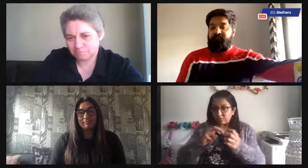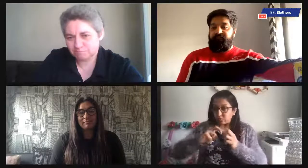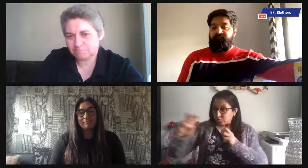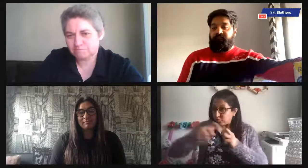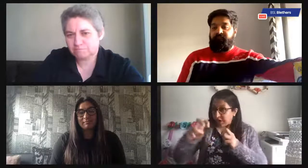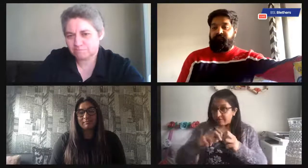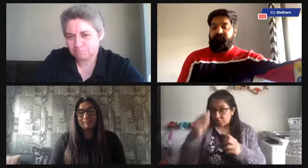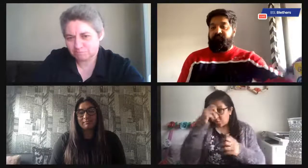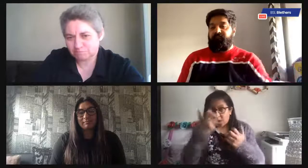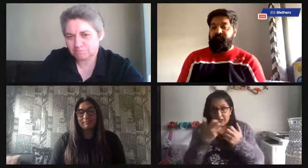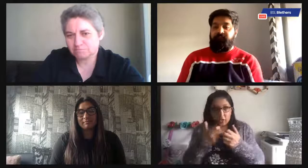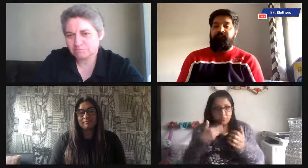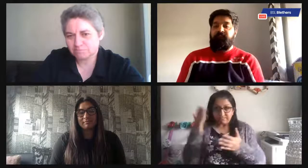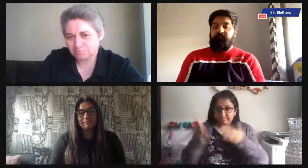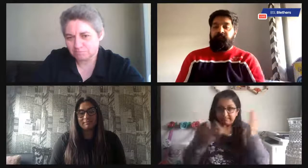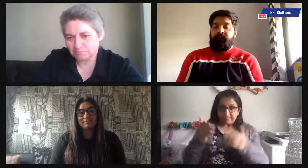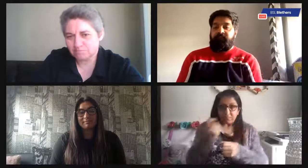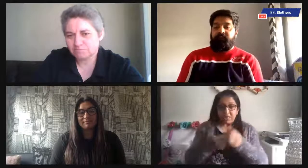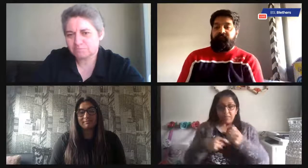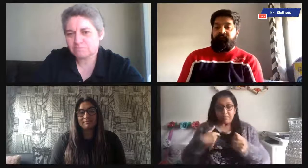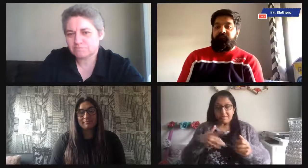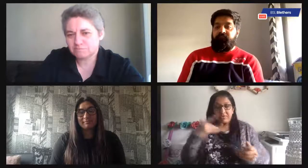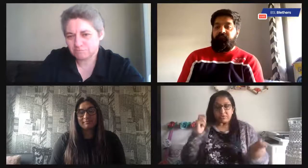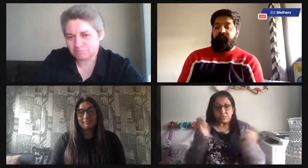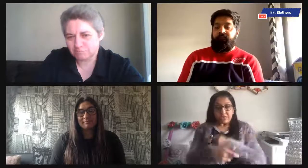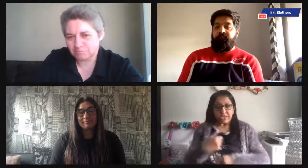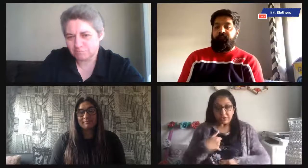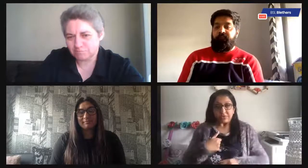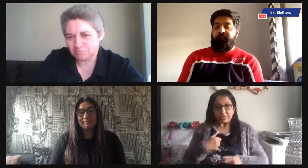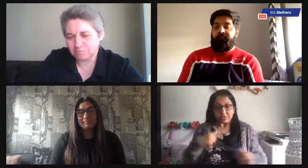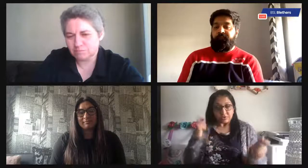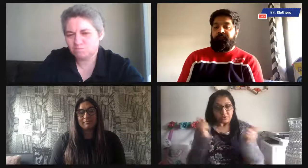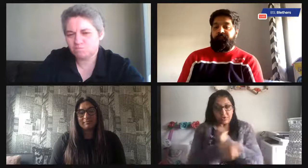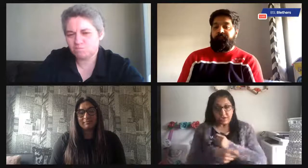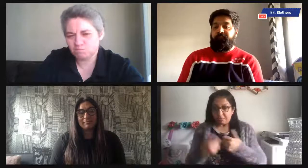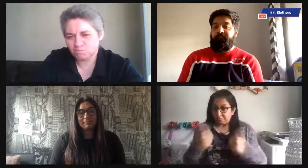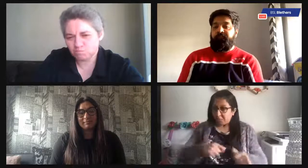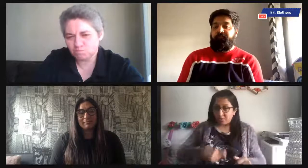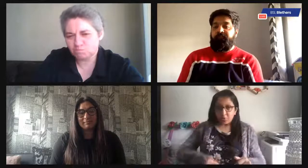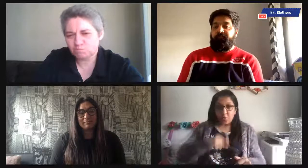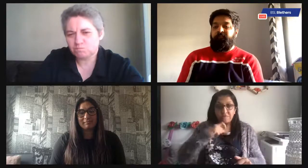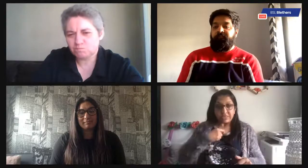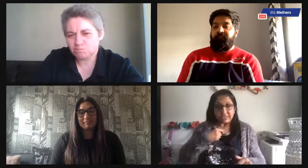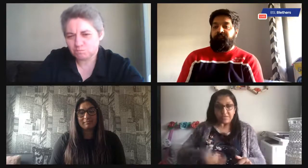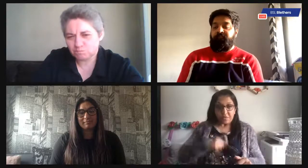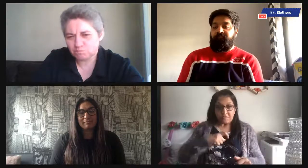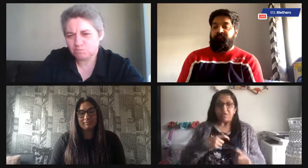I was getting more arrows from a bow. I was becoming more independent.